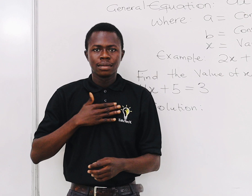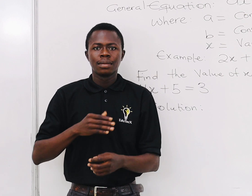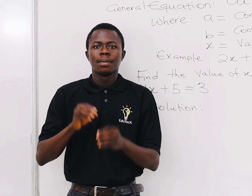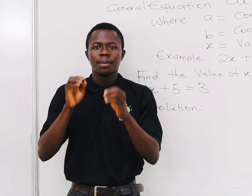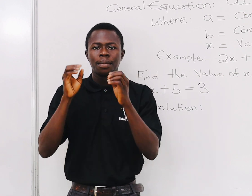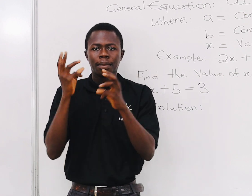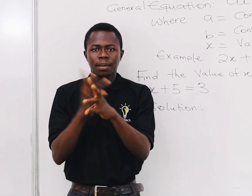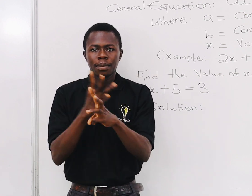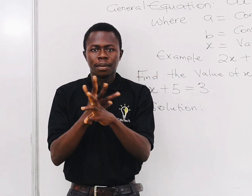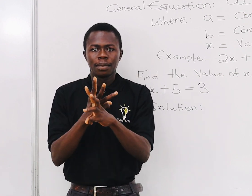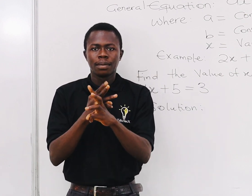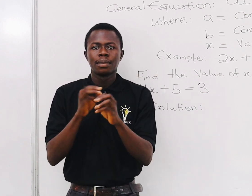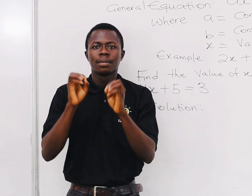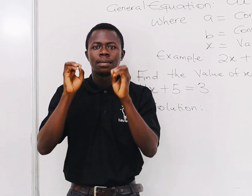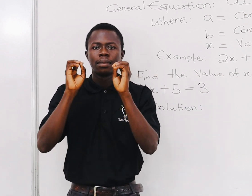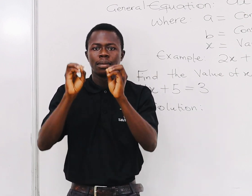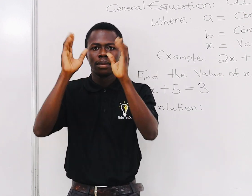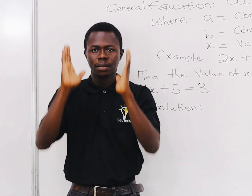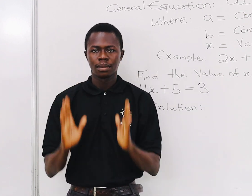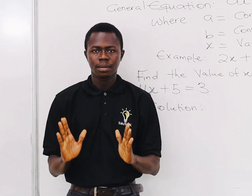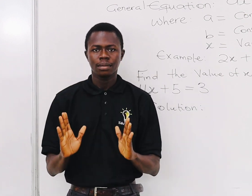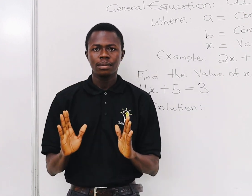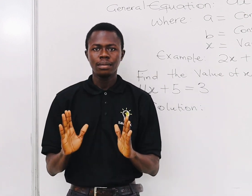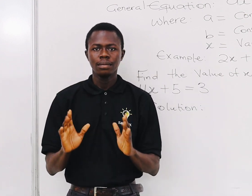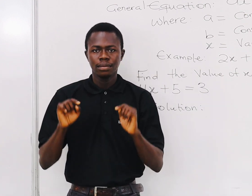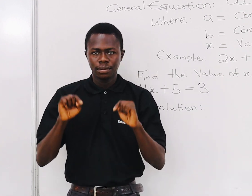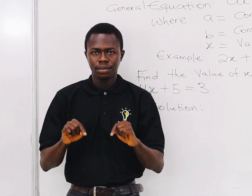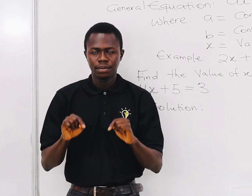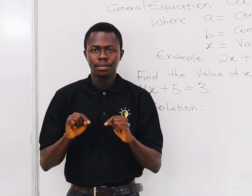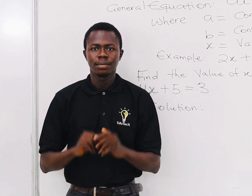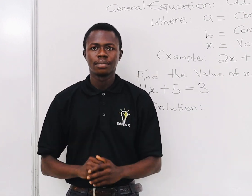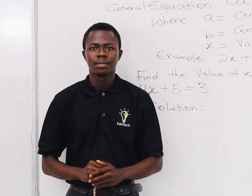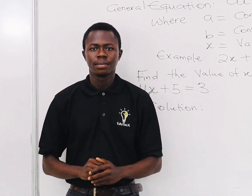I am your teacher for this maths class.